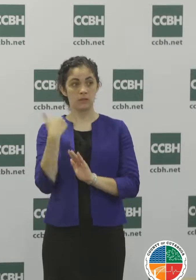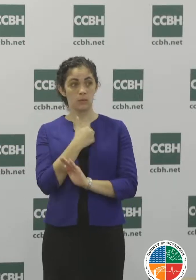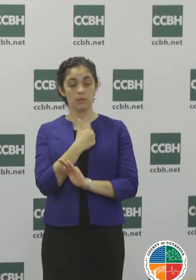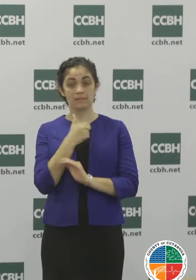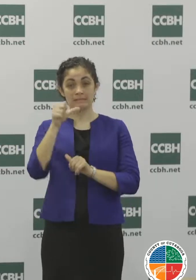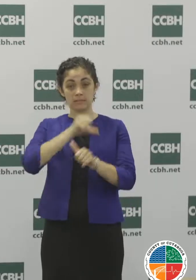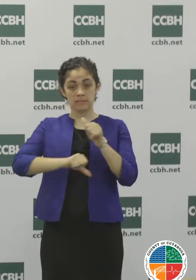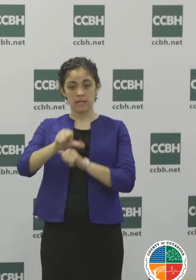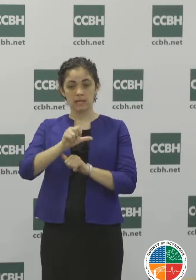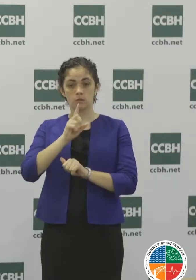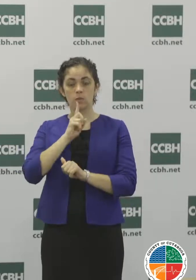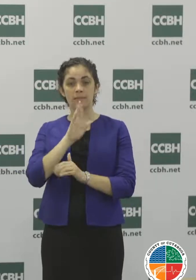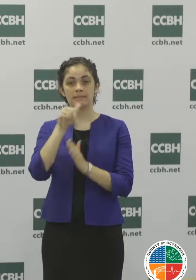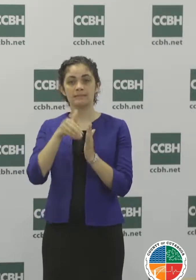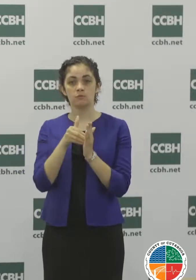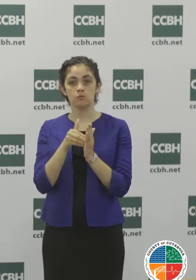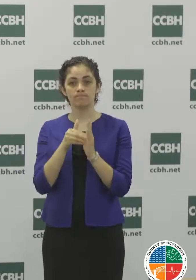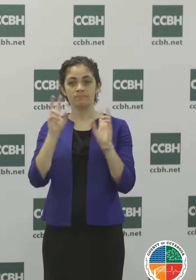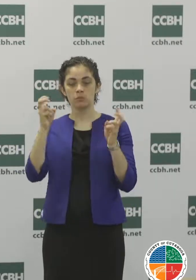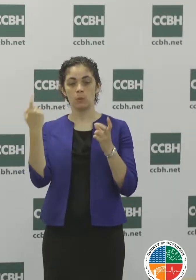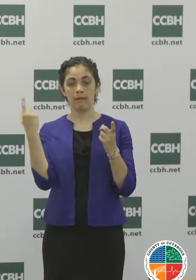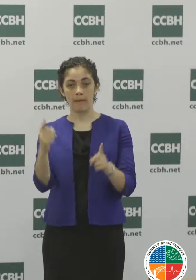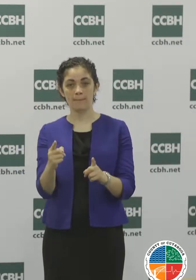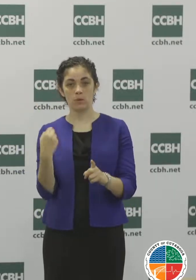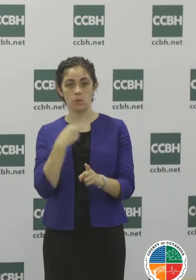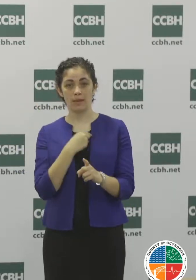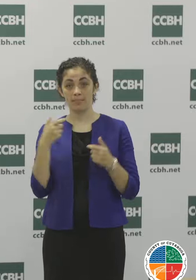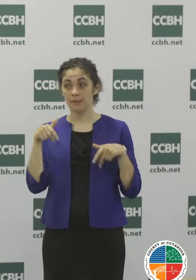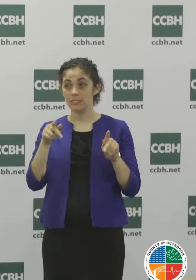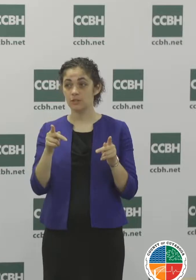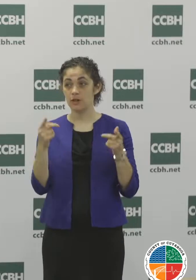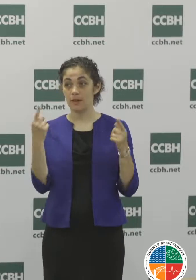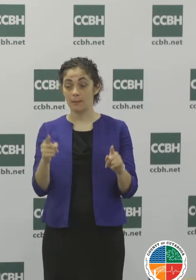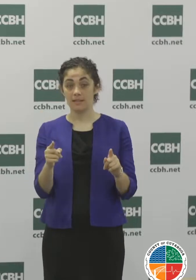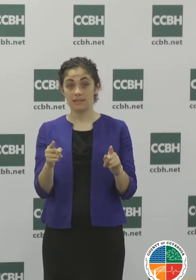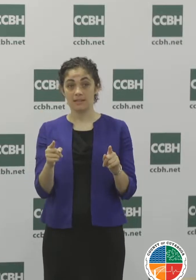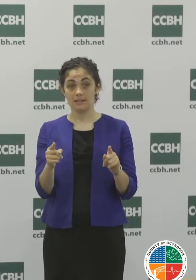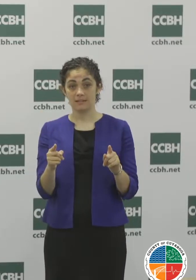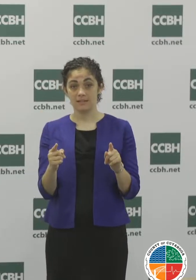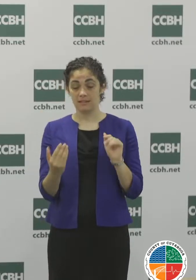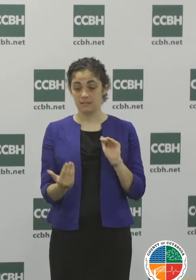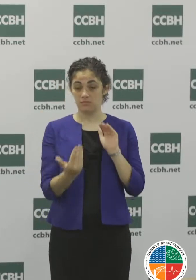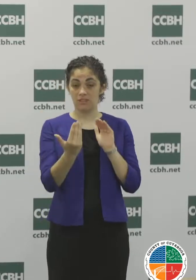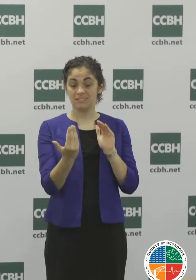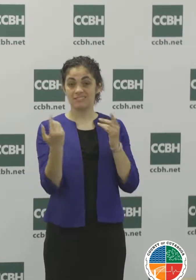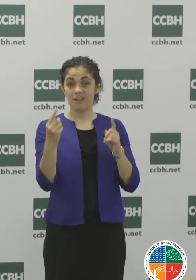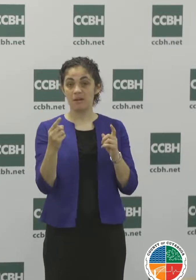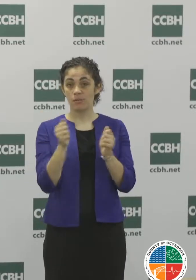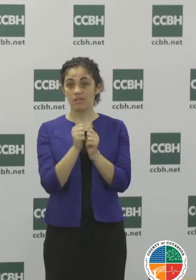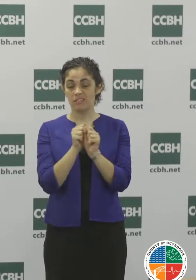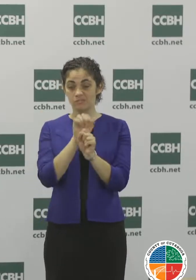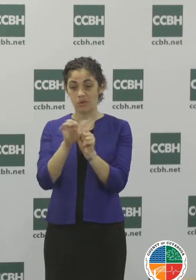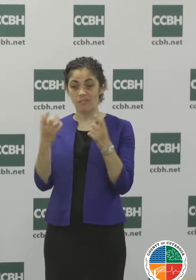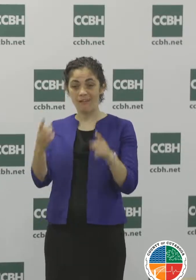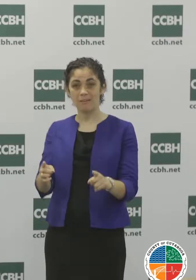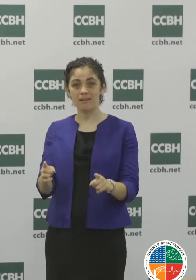society, a central issue that we need to address, and we had the opportunity to do it in the face of this pandemic,